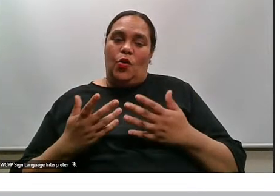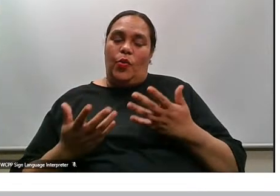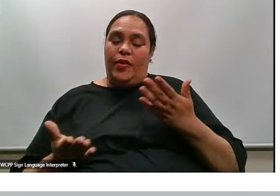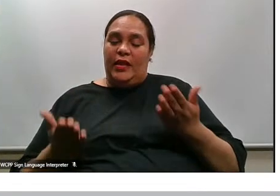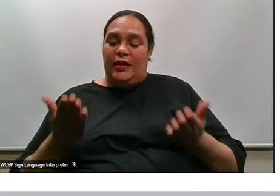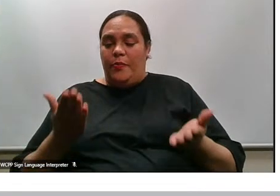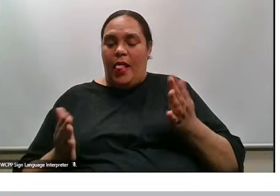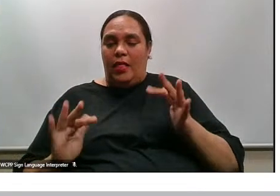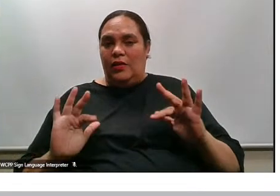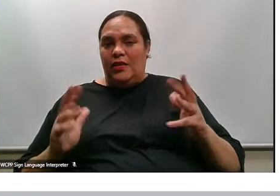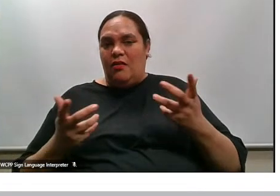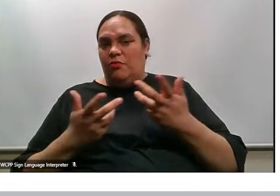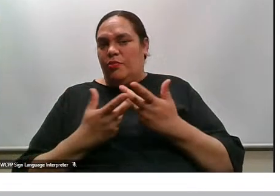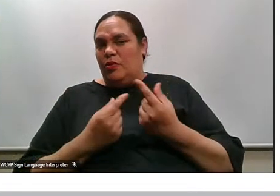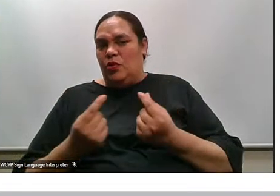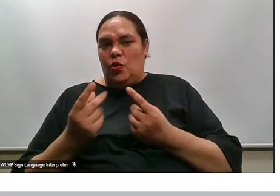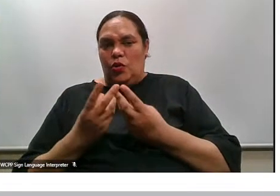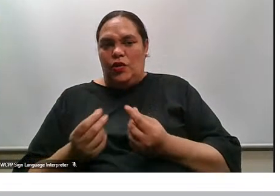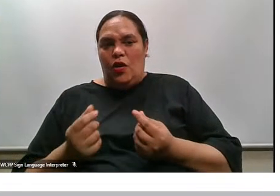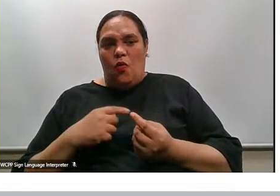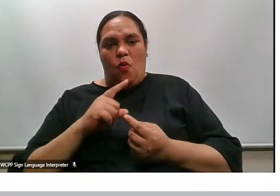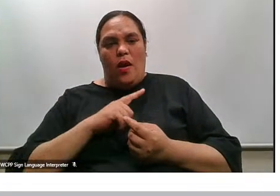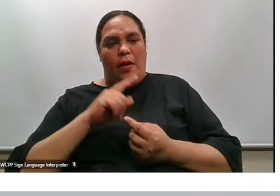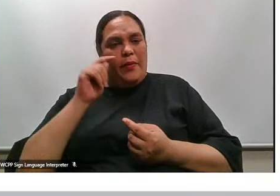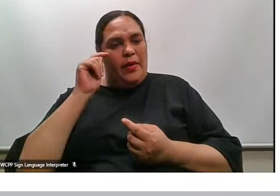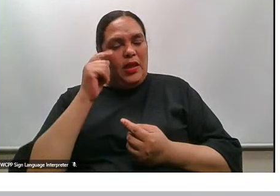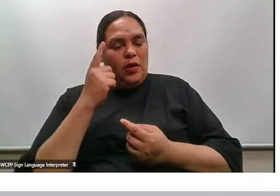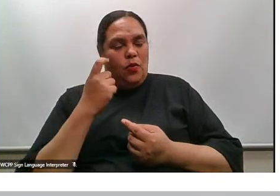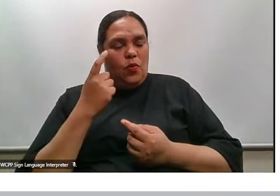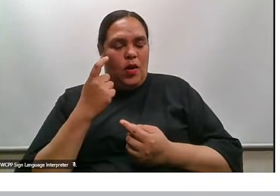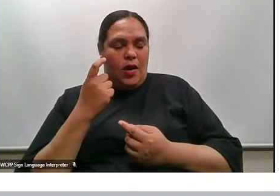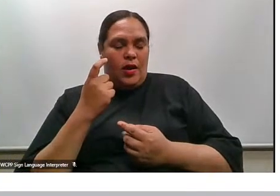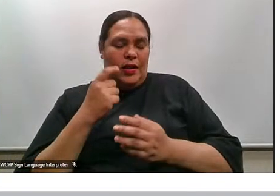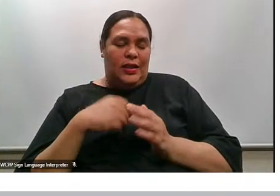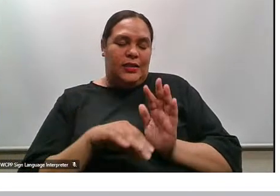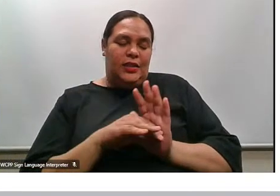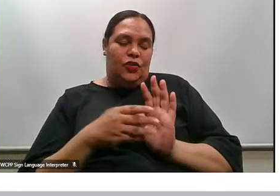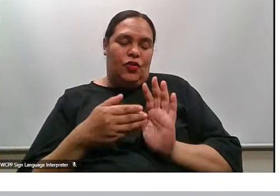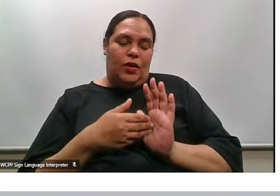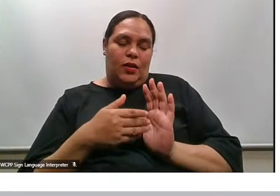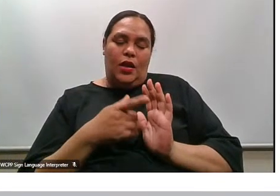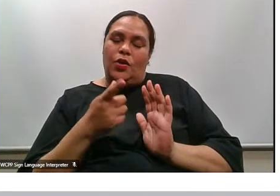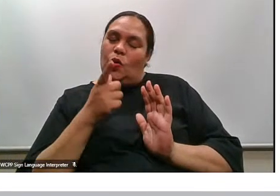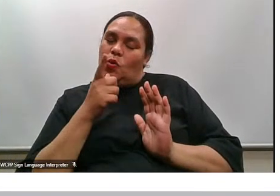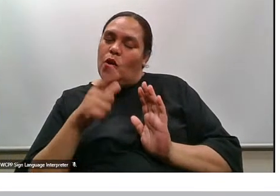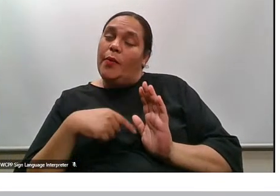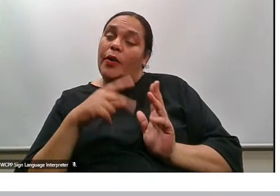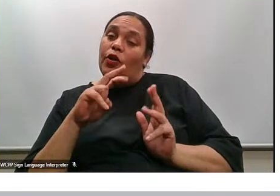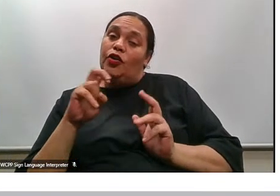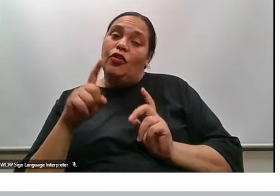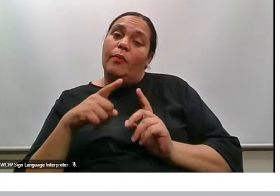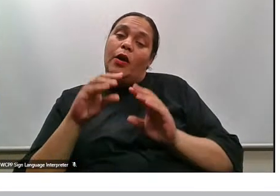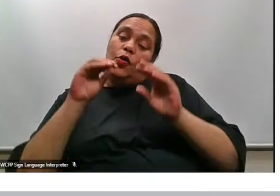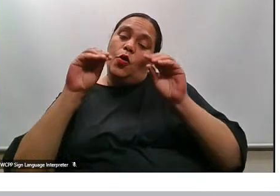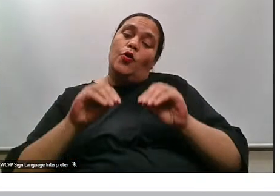Because I saw, I think in one of the sections here, you talk about the issue of